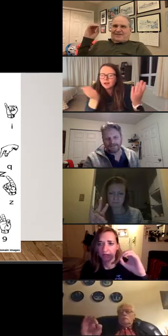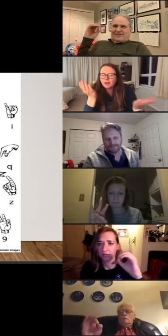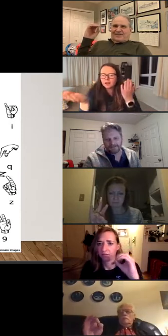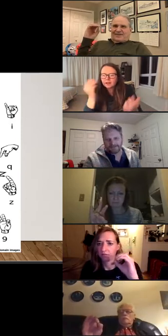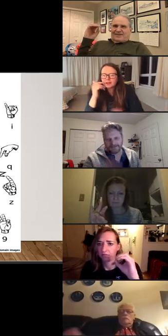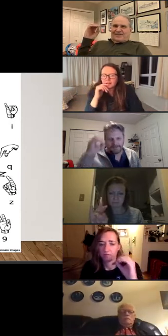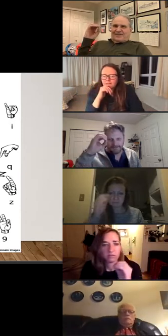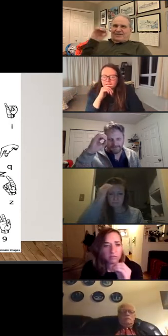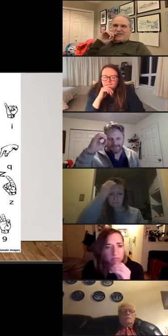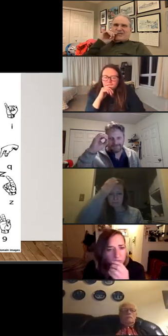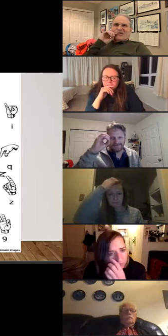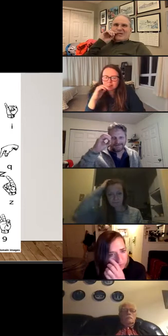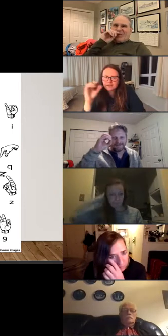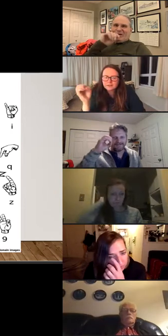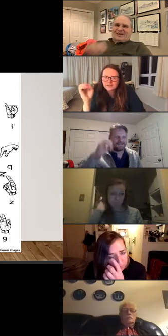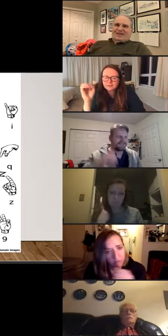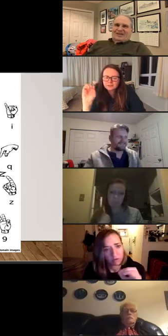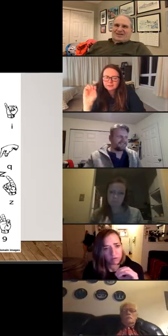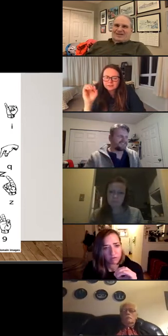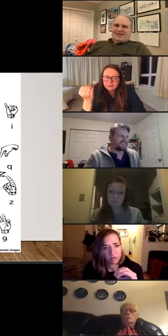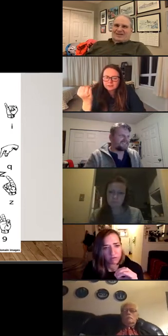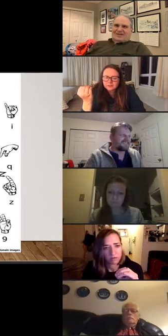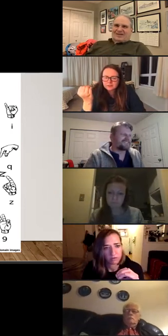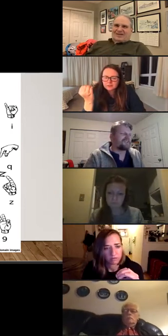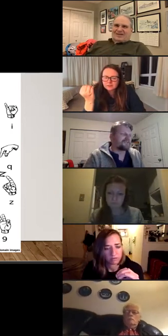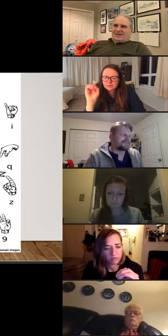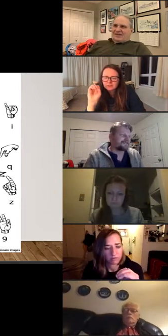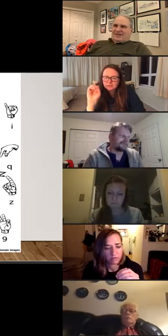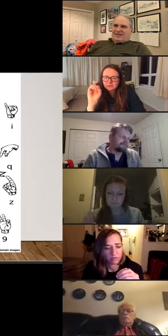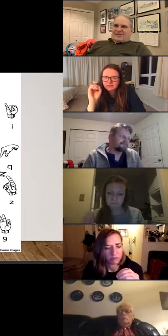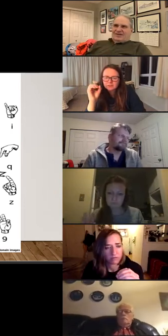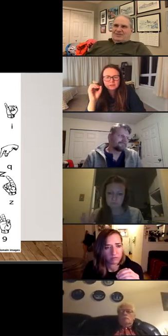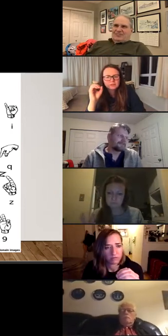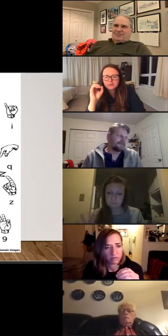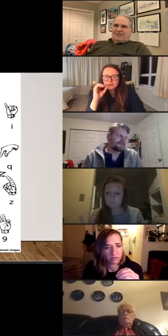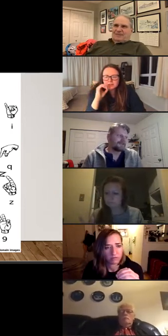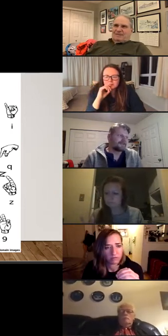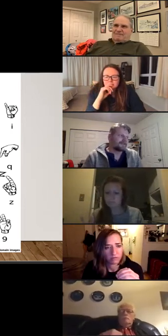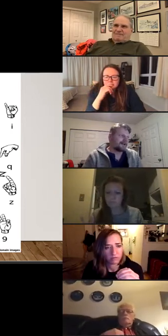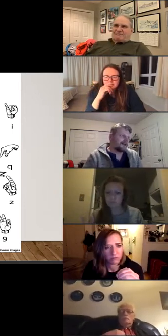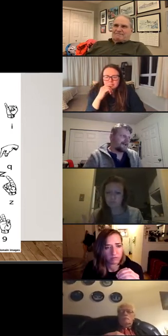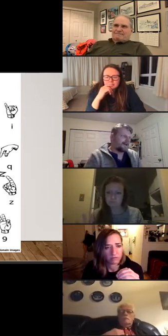look the same? I think it's just context. All context, okay.